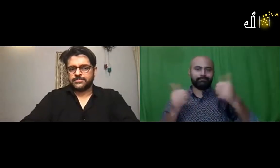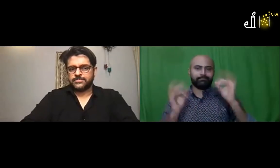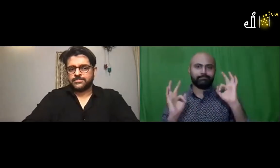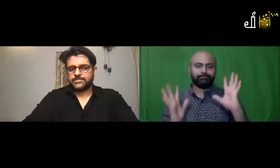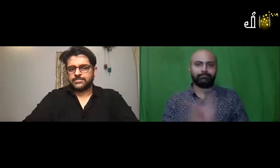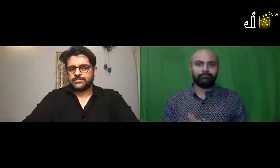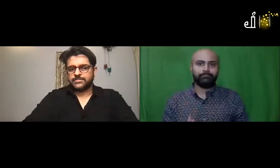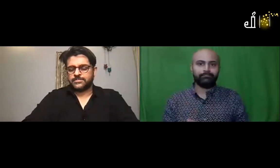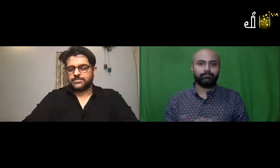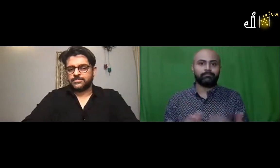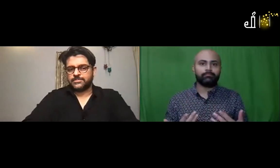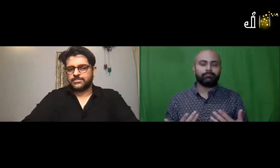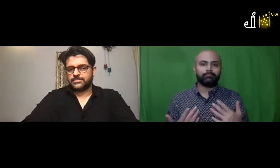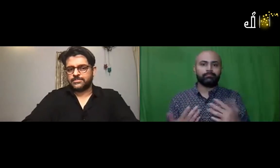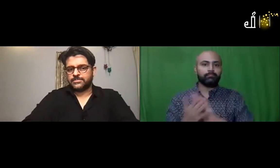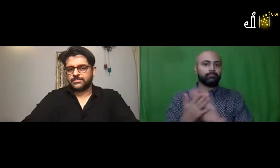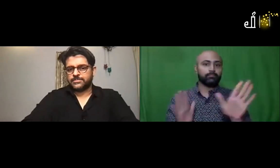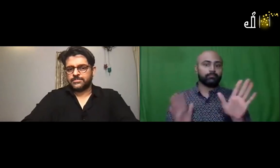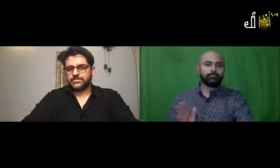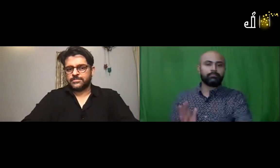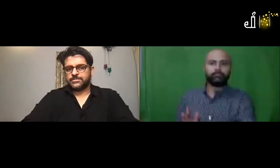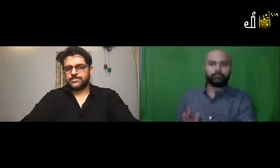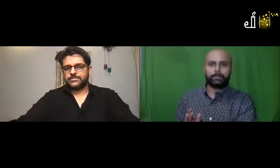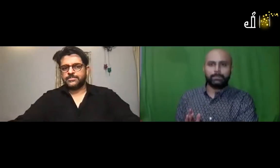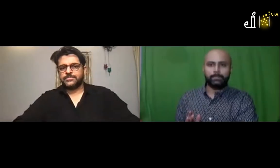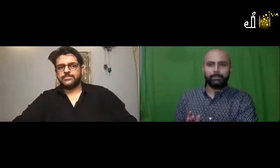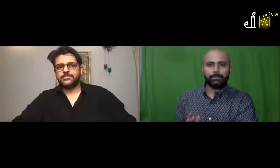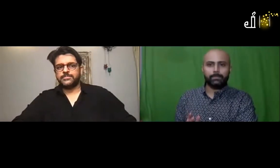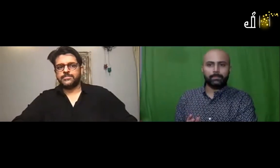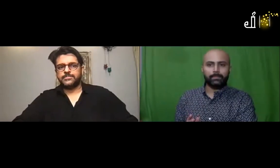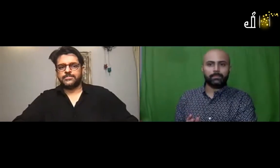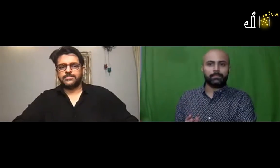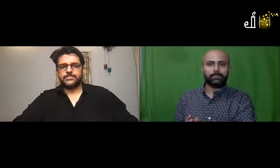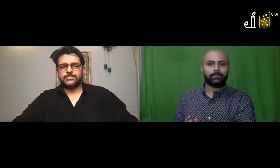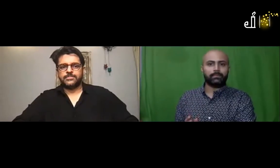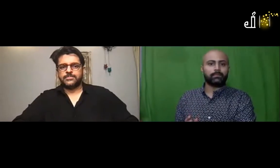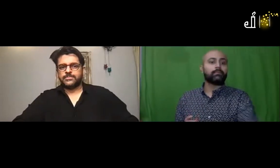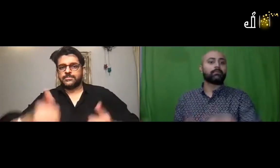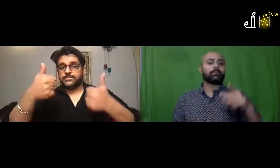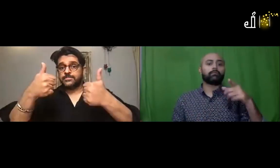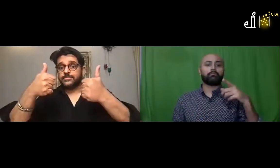7%. So thank you so much everyone for answering the poll question. I think we are done.